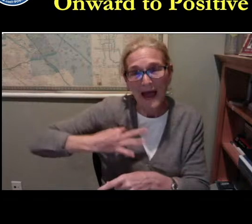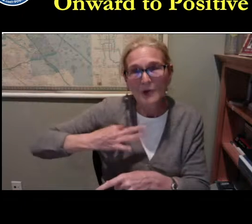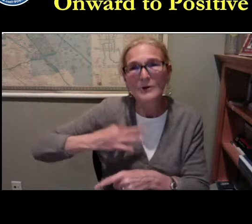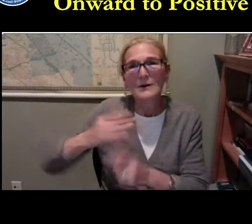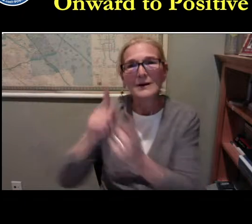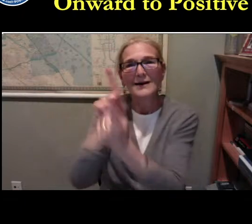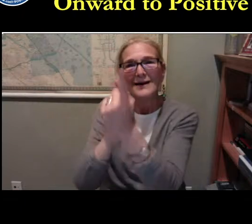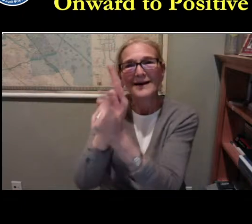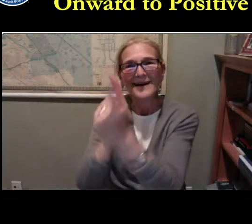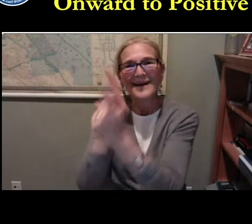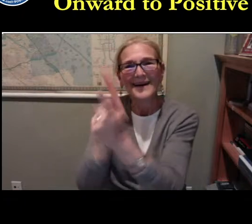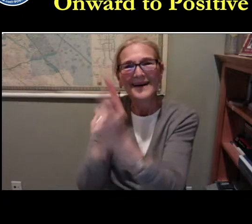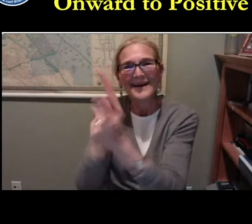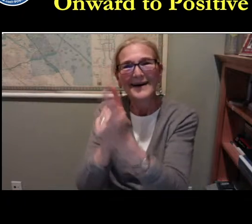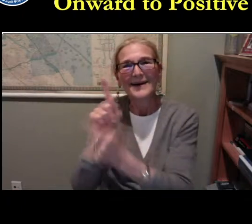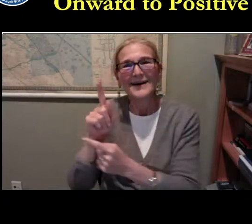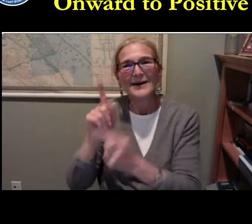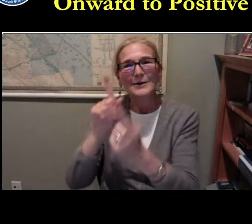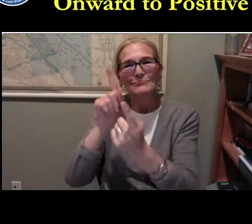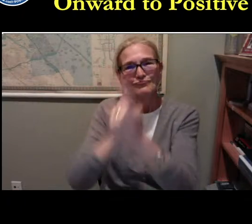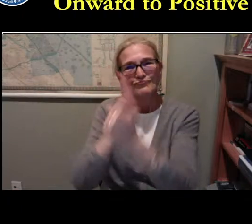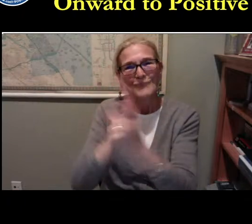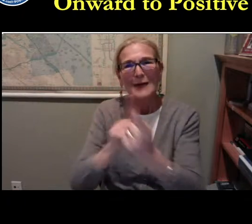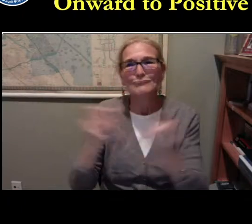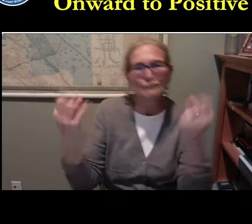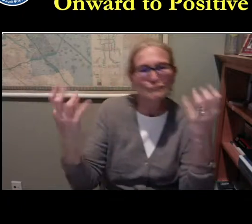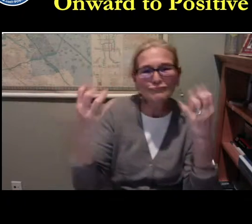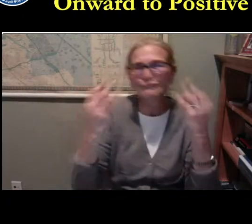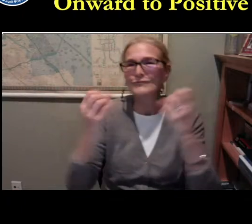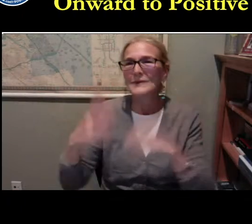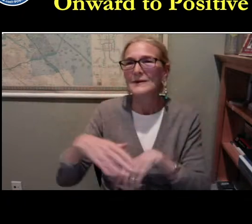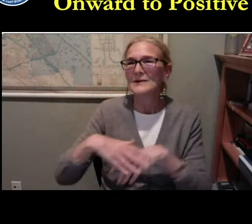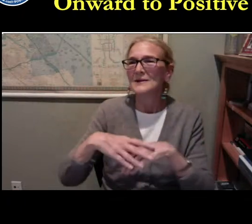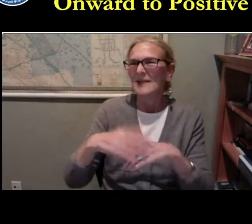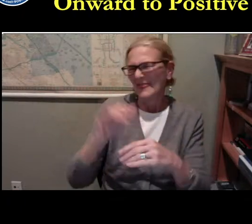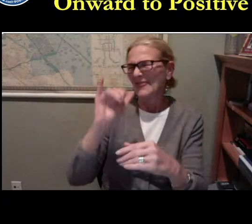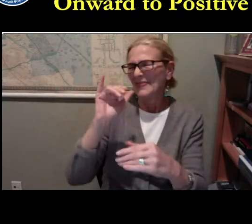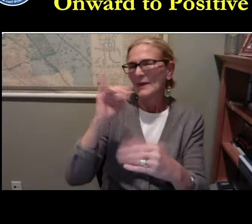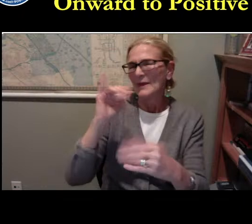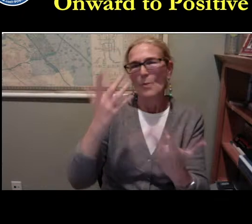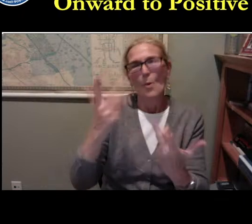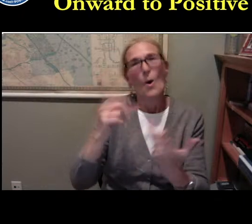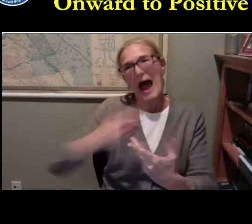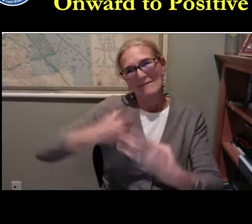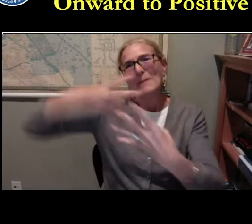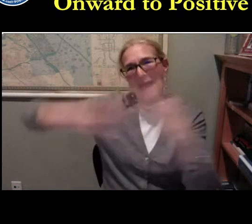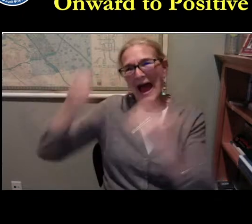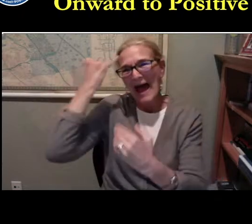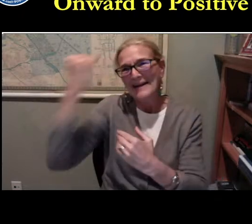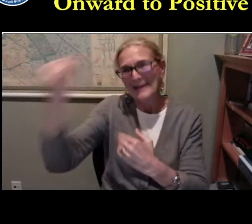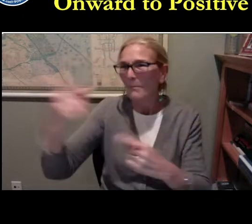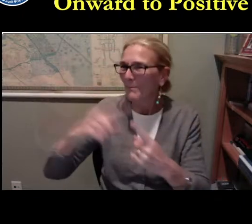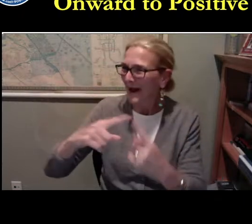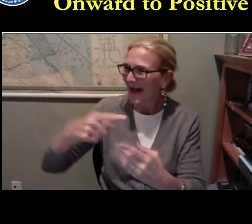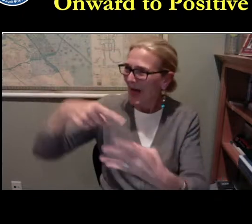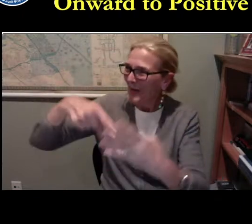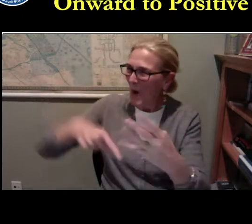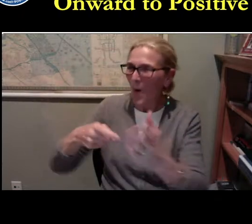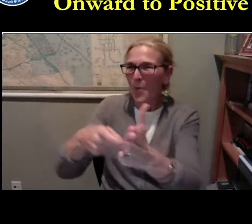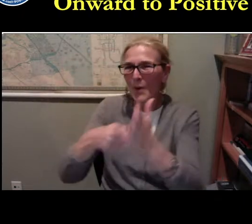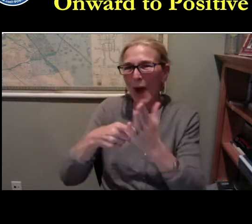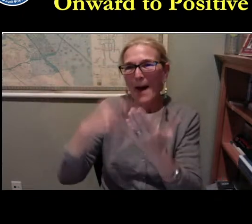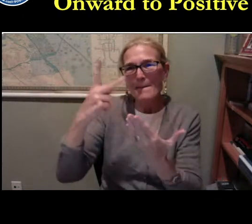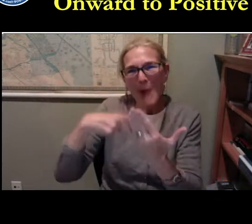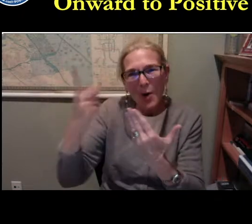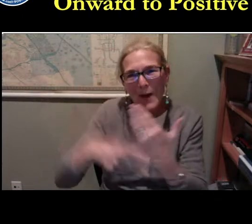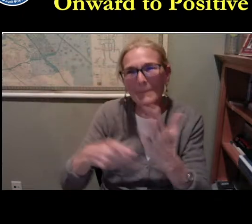maybe maybe we should be looking for big brother, big sister type volunteer situations, these school districts, or we should be encouraging these school